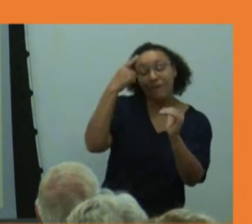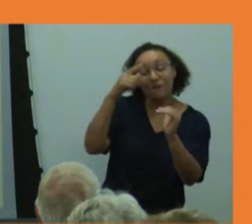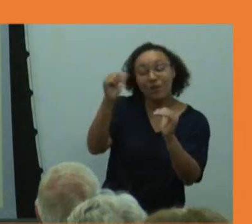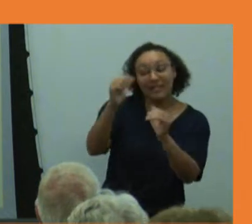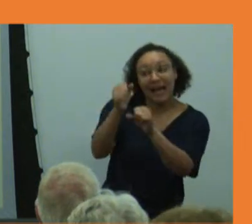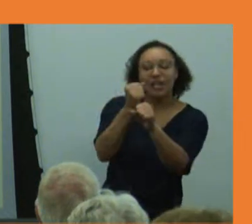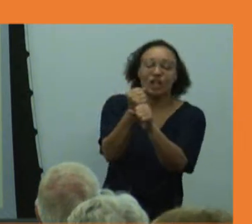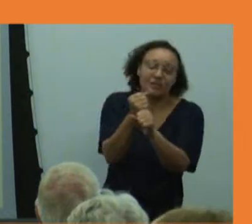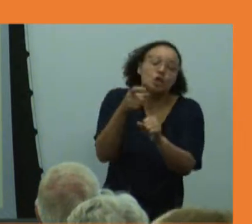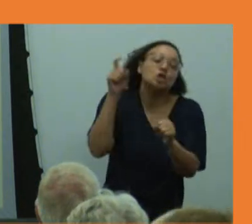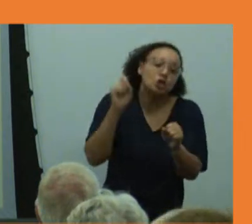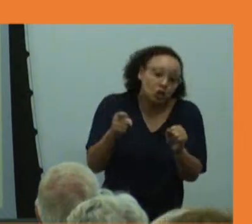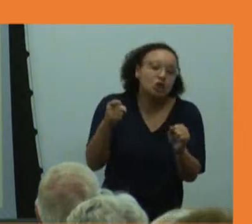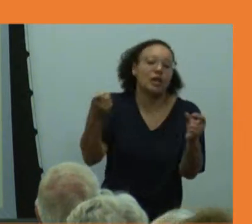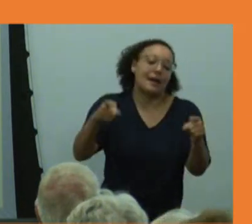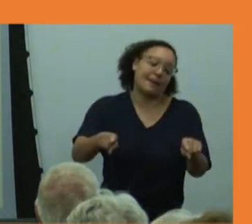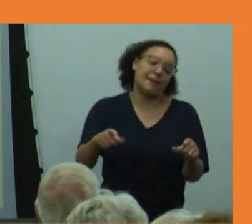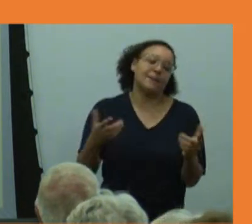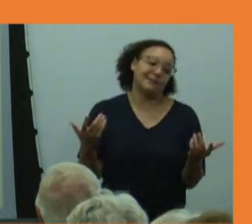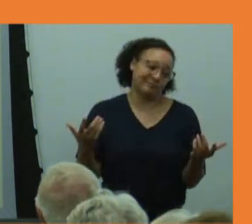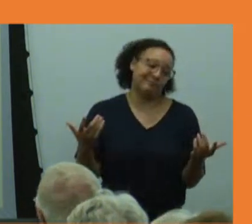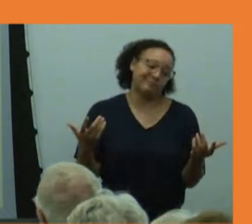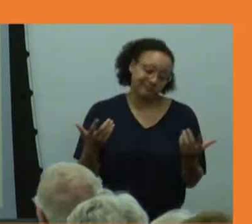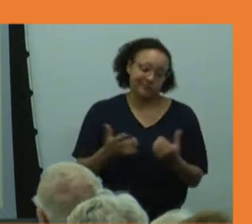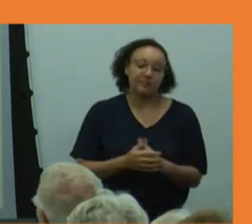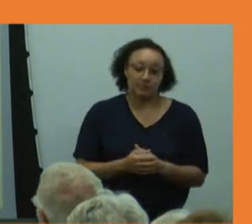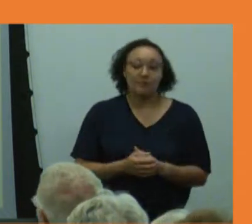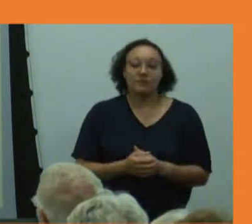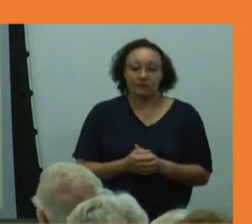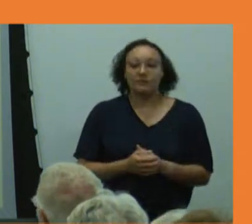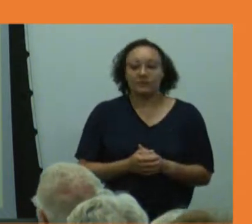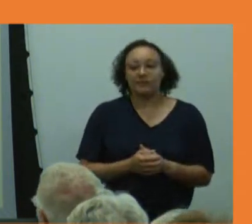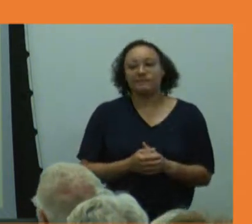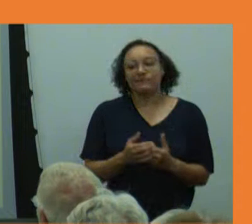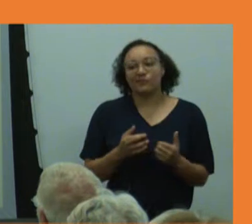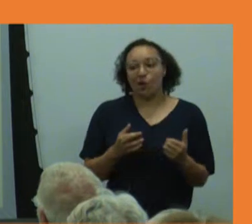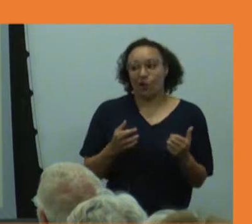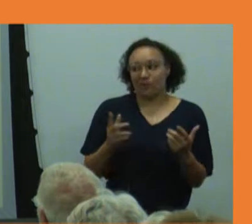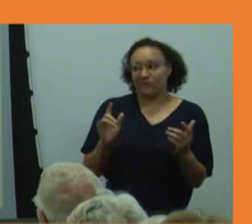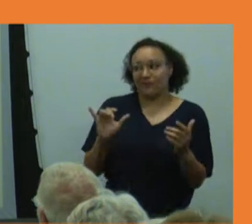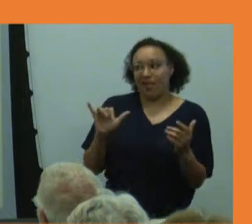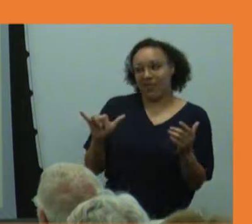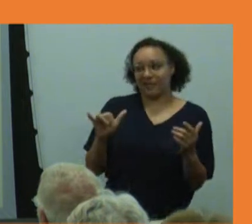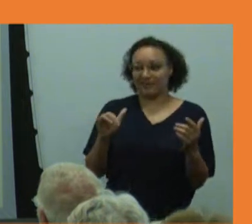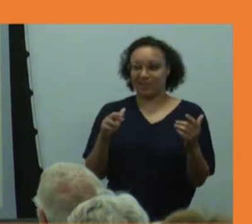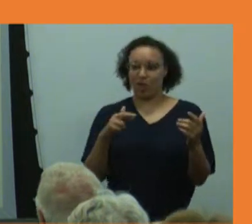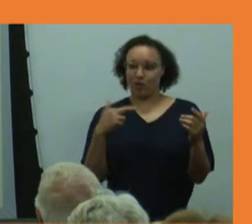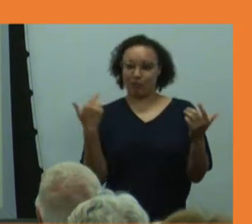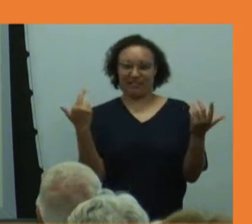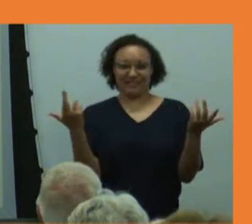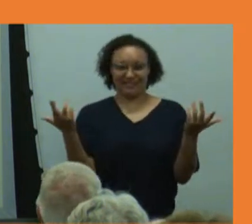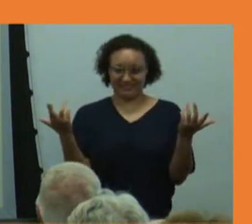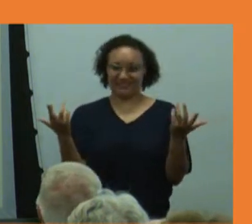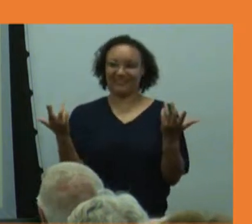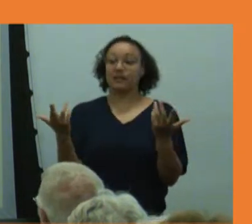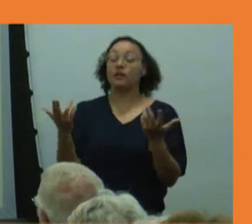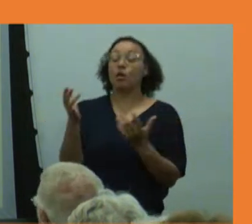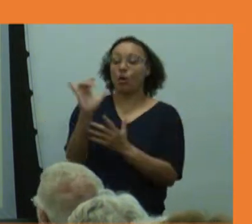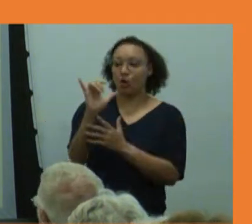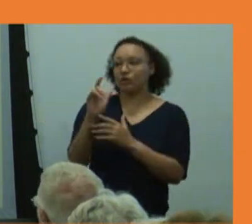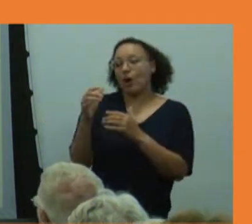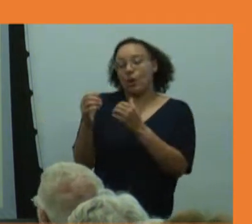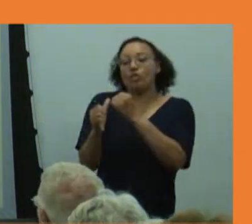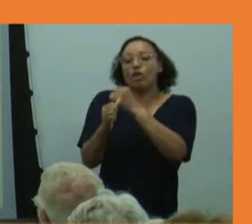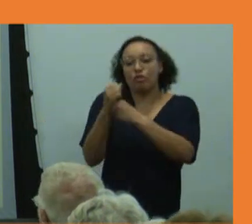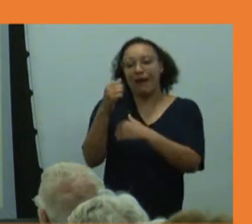you should shoot for. And so that's the risk and the threat, I guess, of